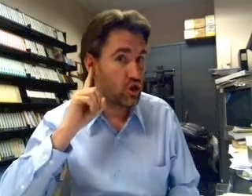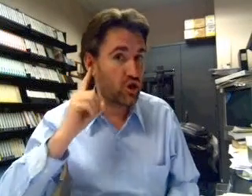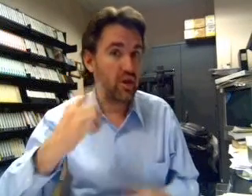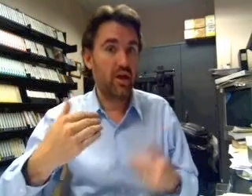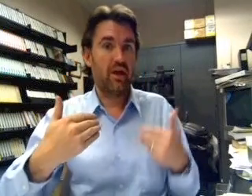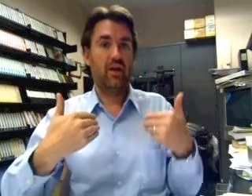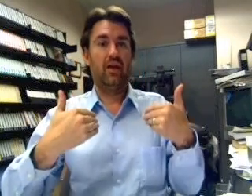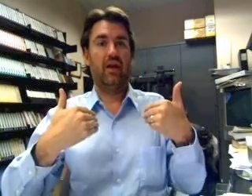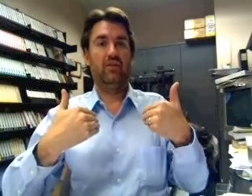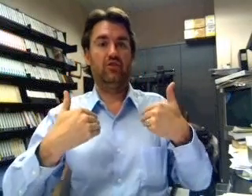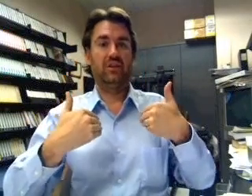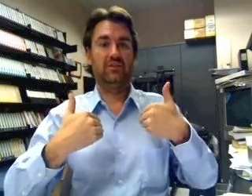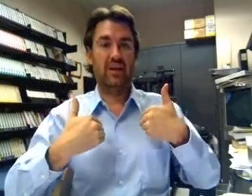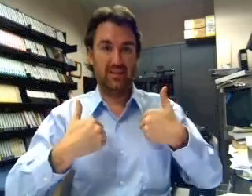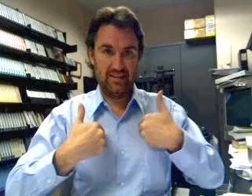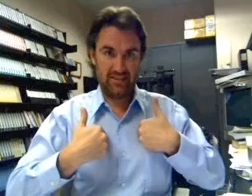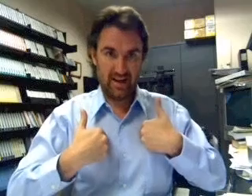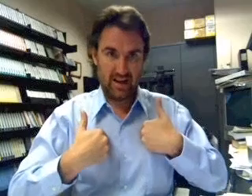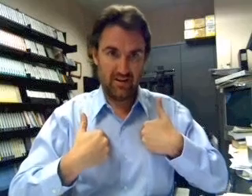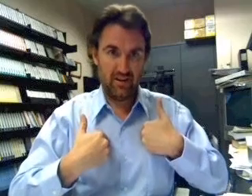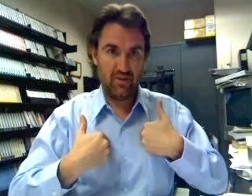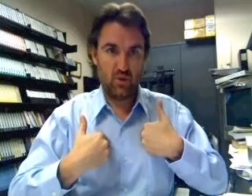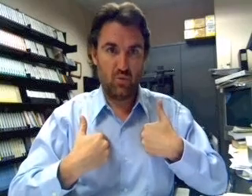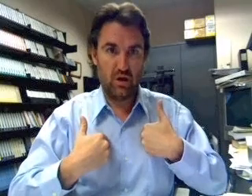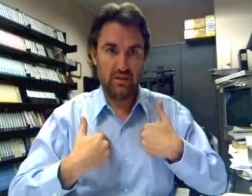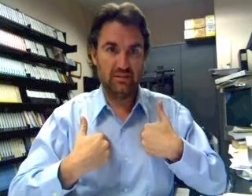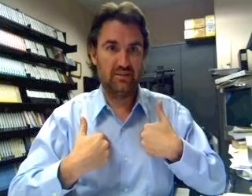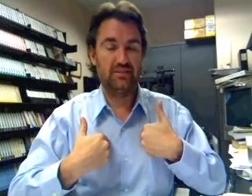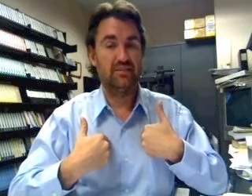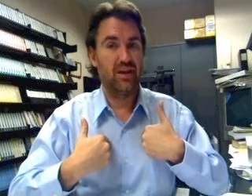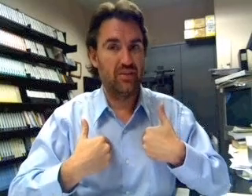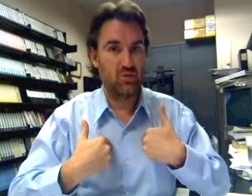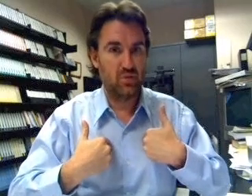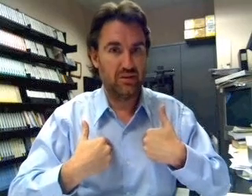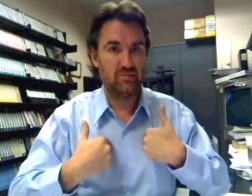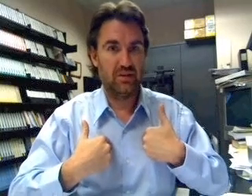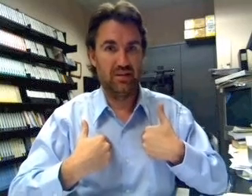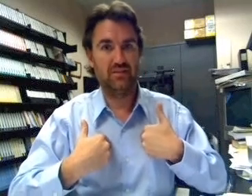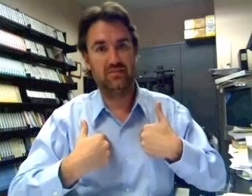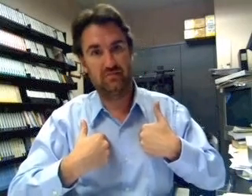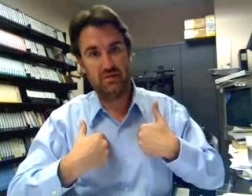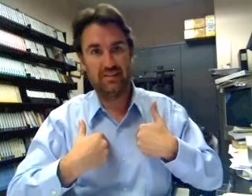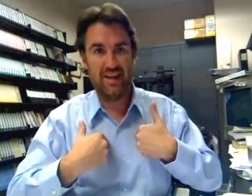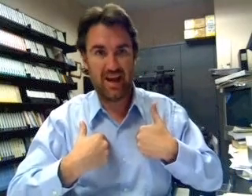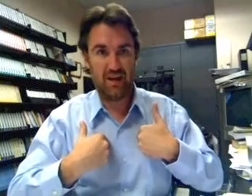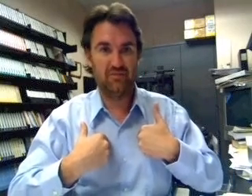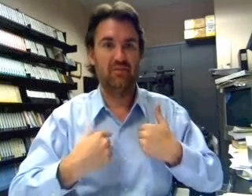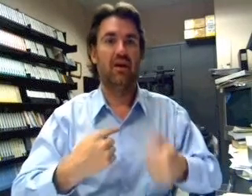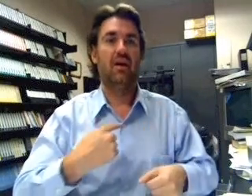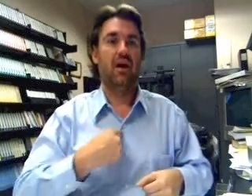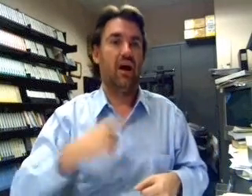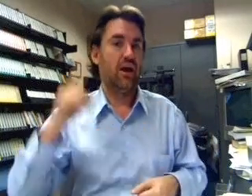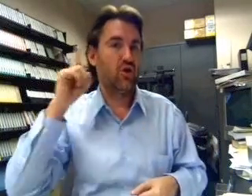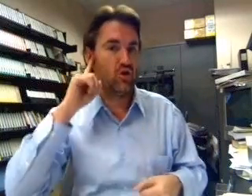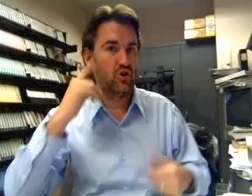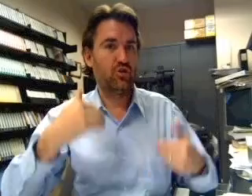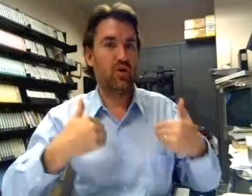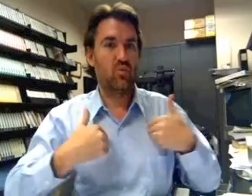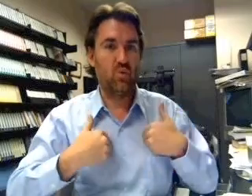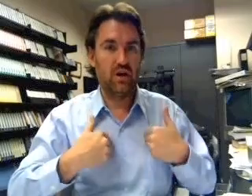heard, and then you're going to sign this sign, there was, this is not there was, but it means have. I heard there